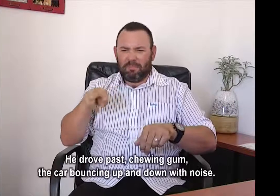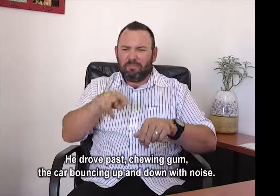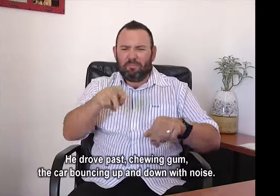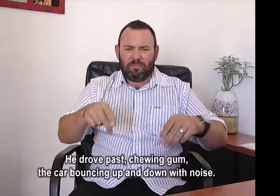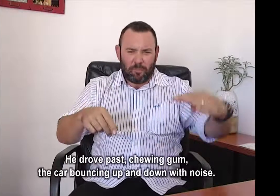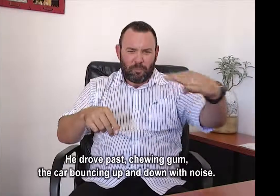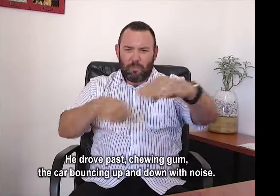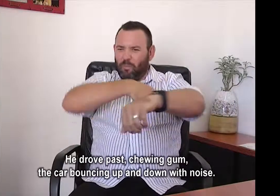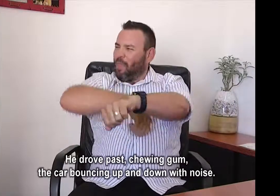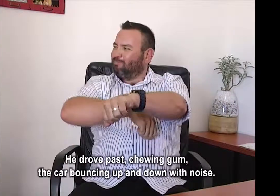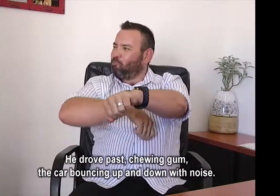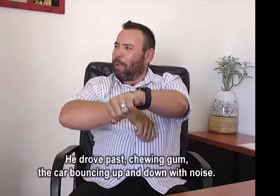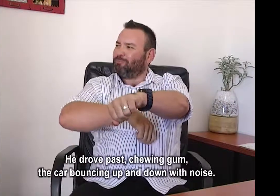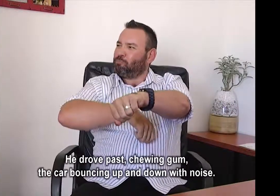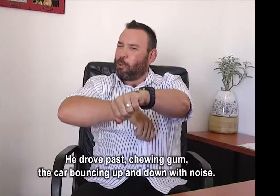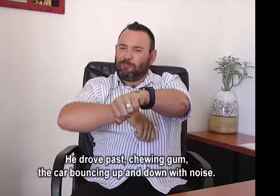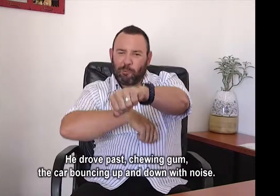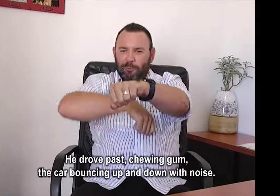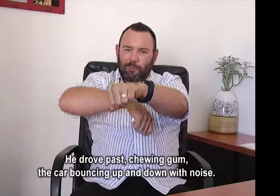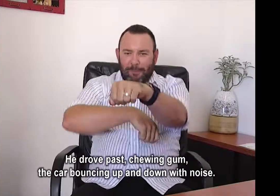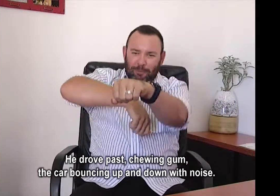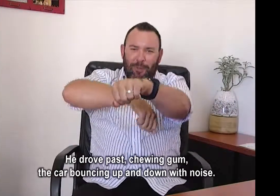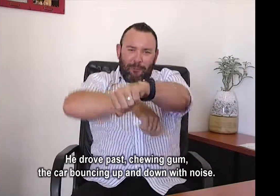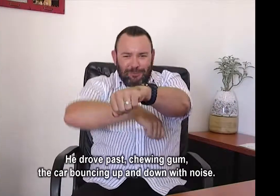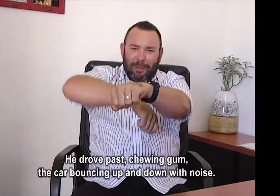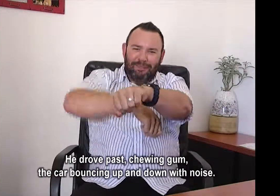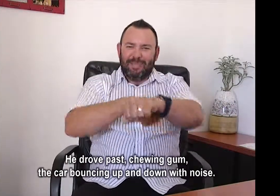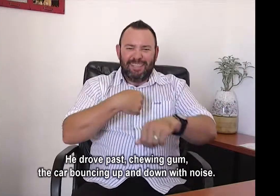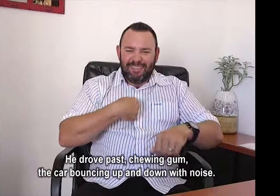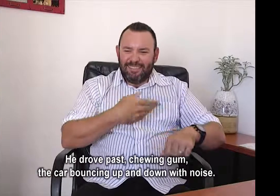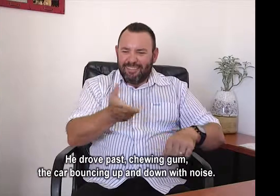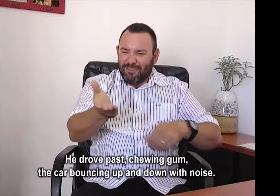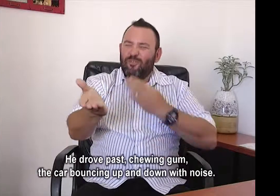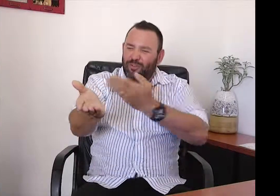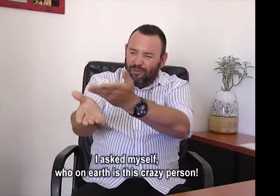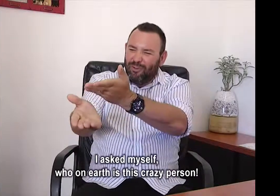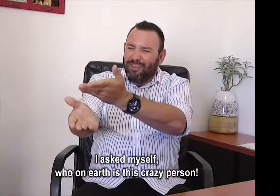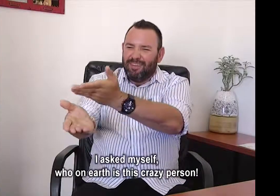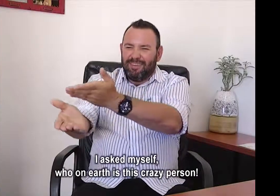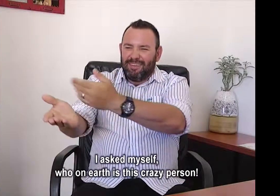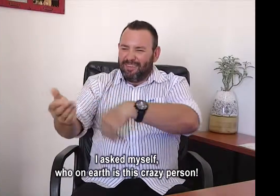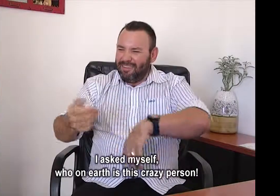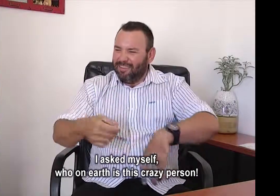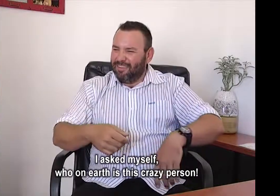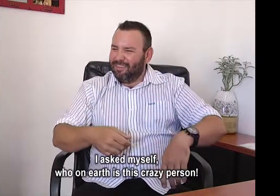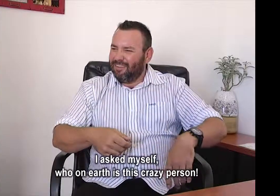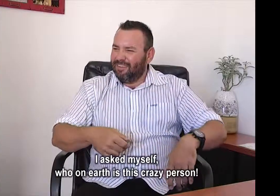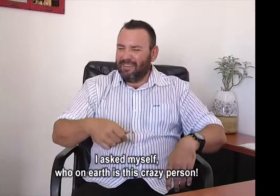He drove past, chewing gum, the car bouncing up and down with noise. I asked myself, who on earth is